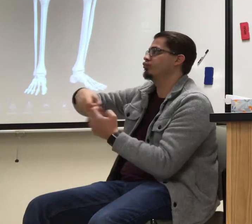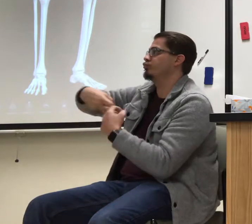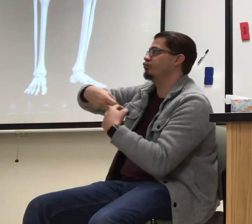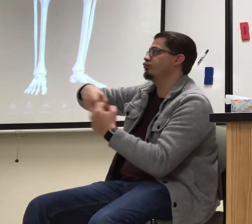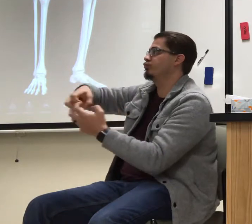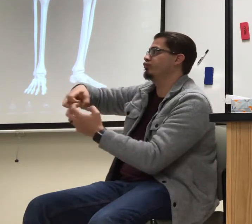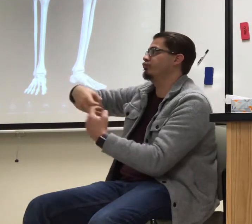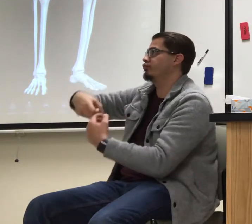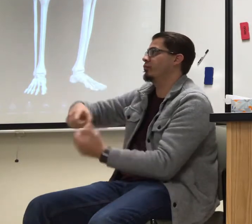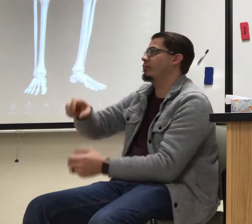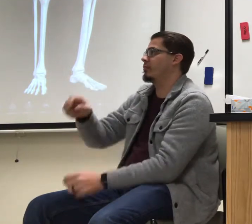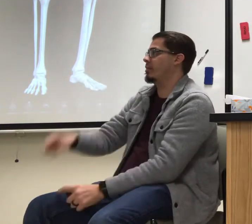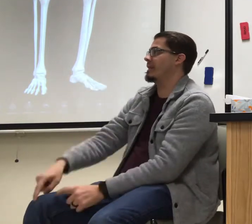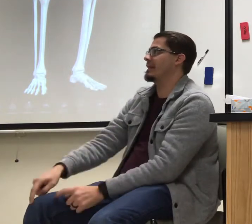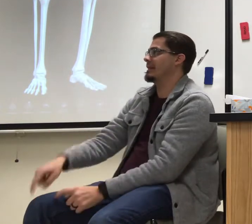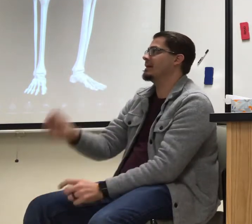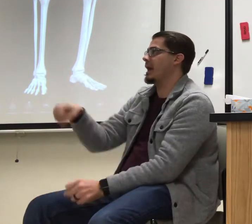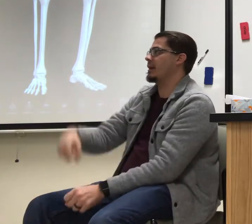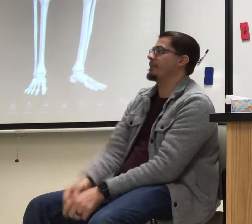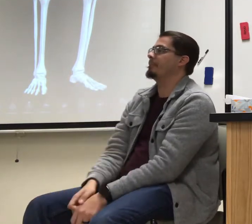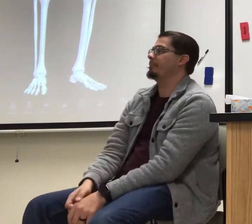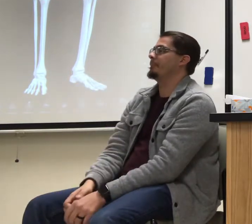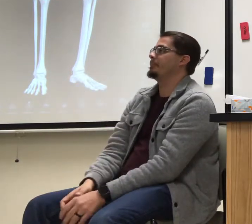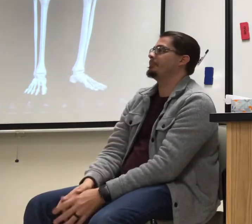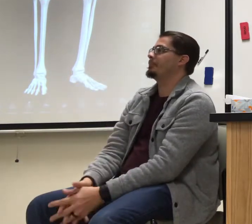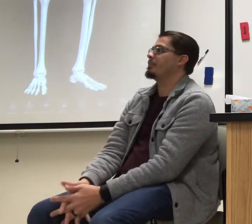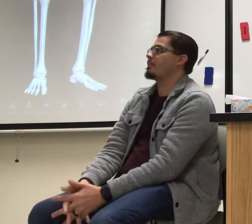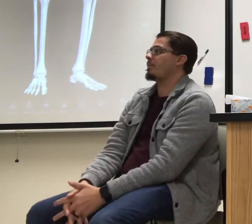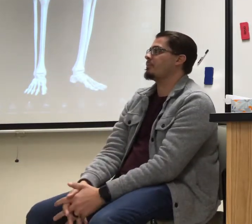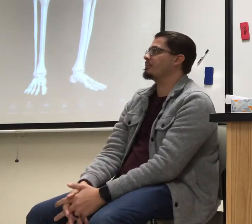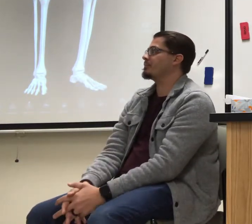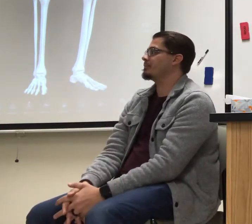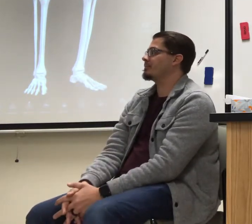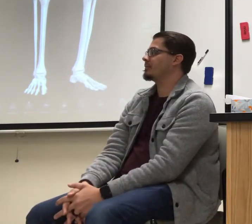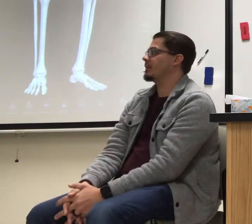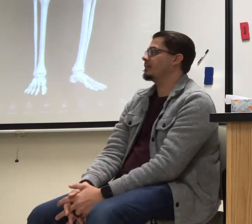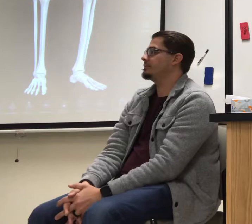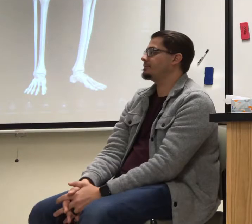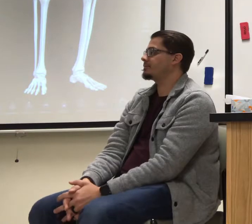Knee flexion as well as knee